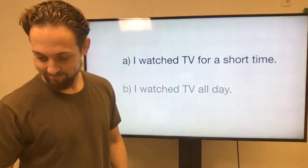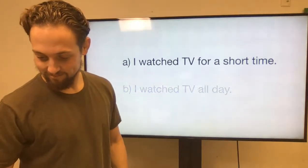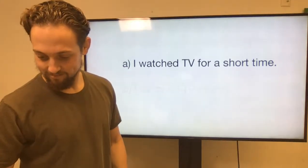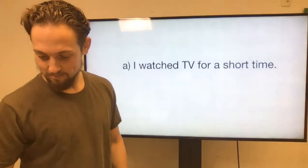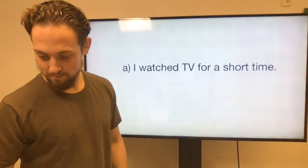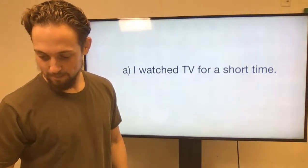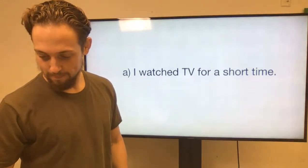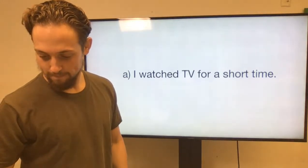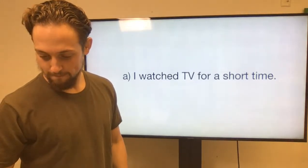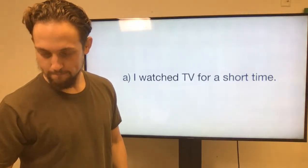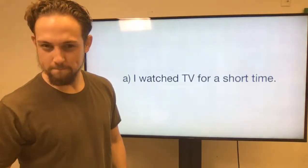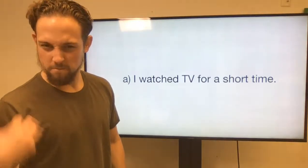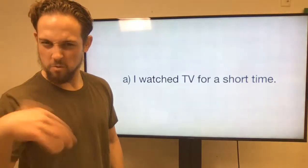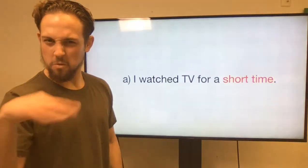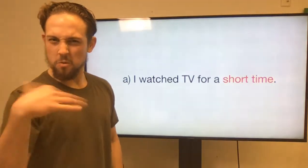day.